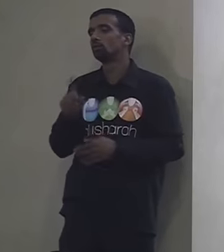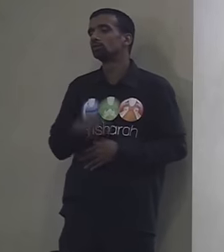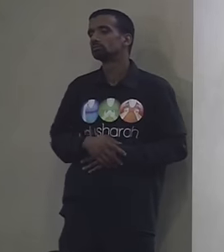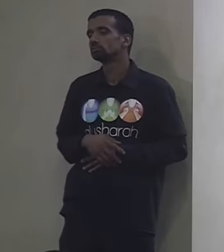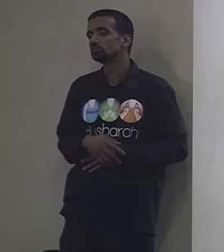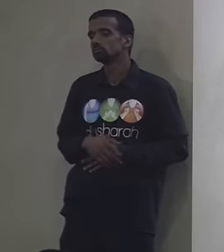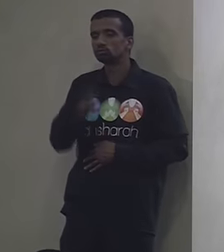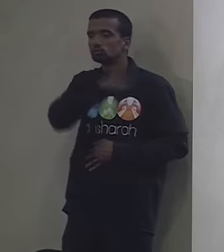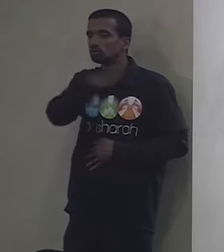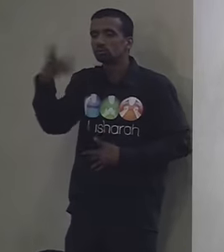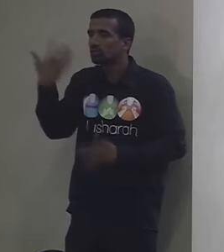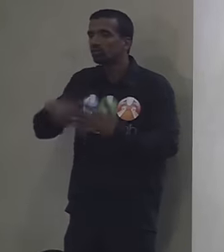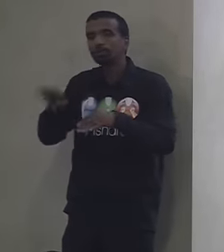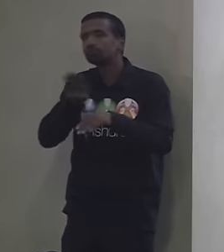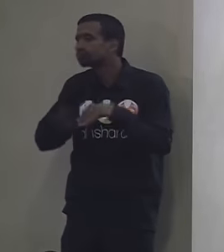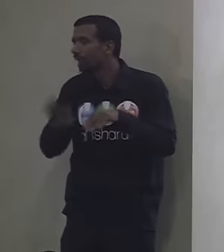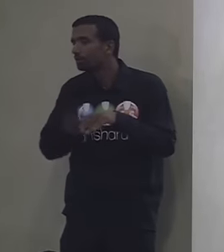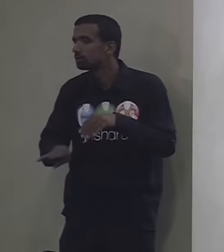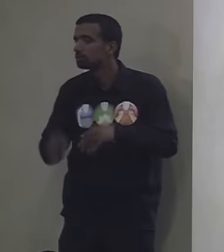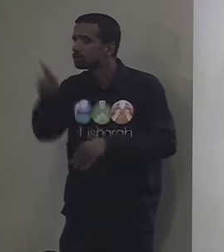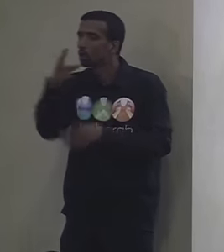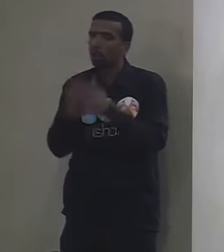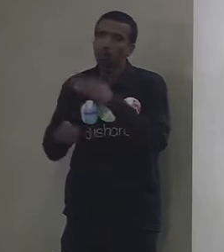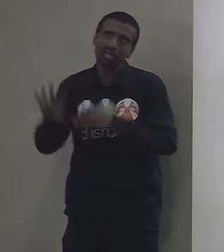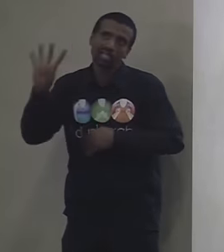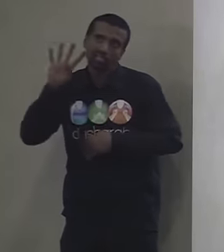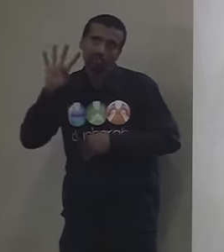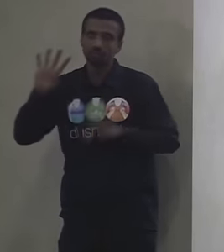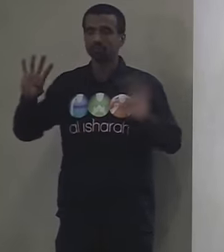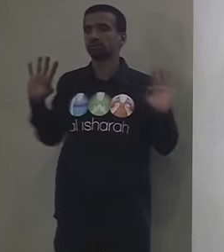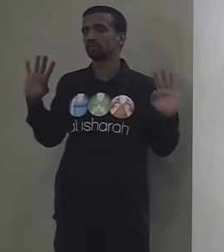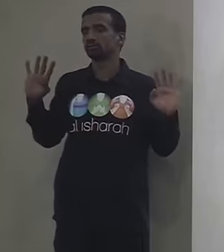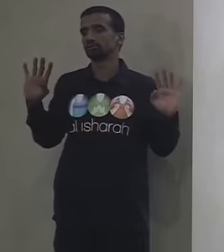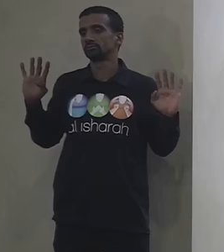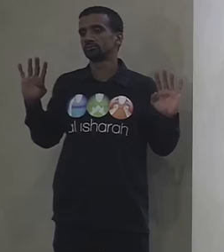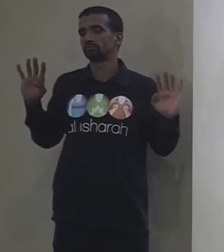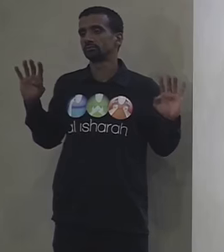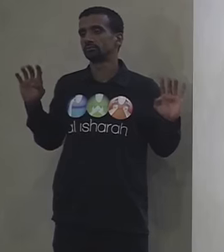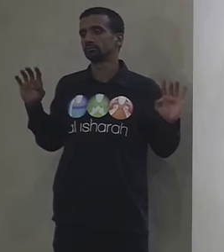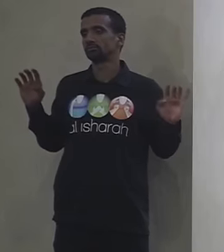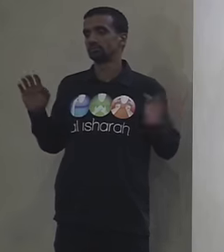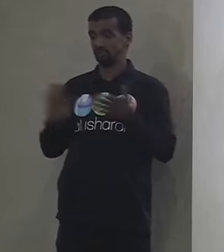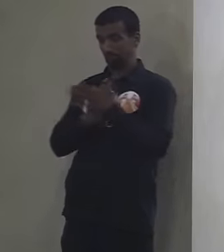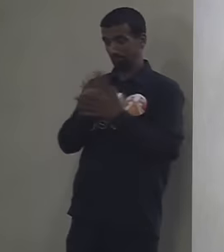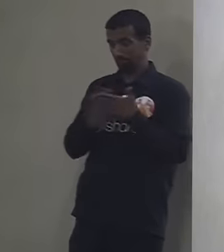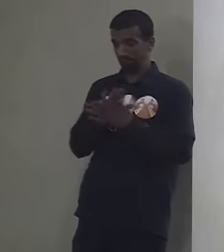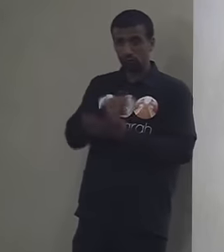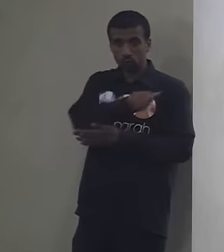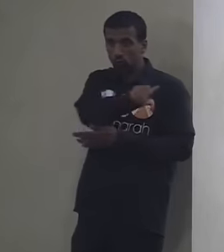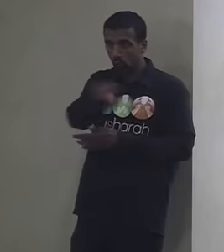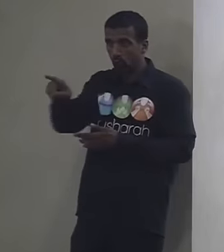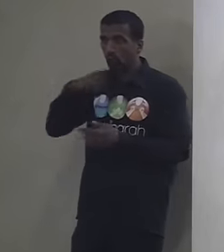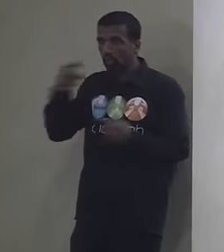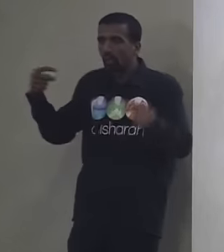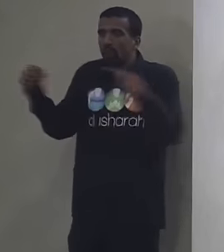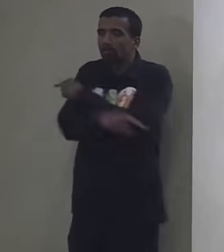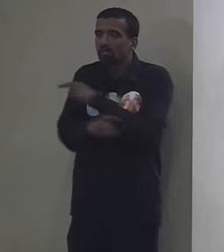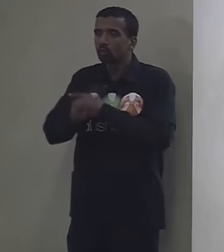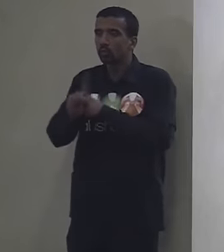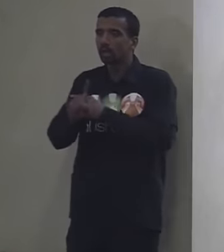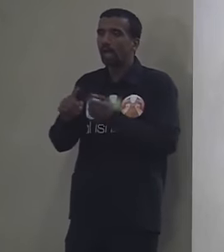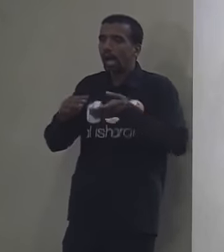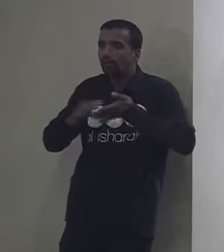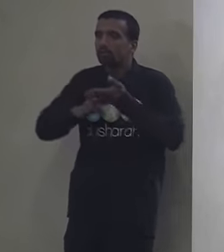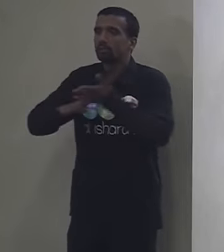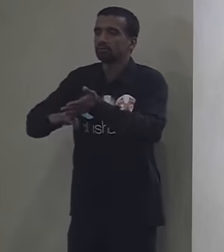qira'ah of the Quran, it is the risala of the Quran, the message of the Quran. Which means if your preferred language is